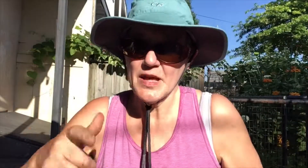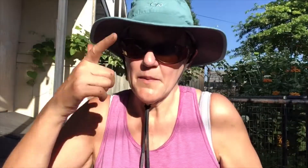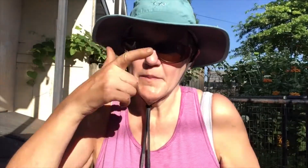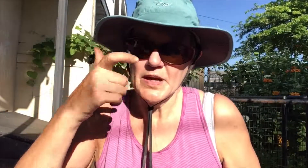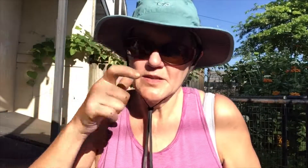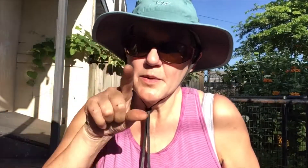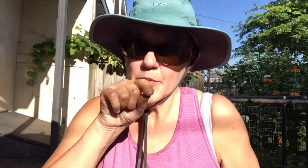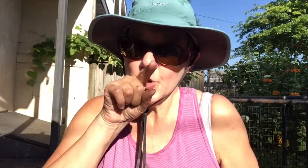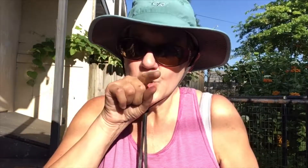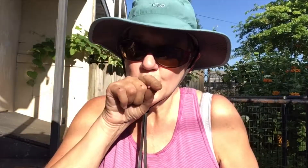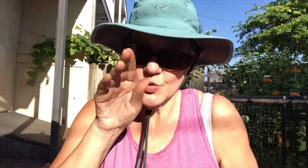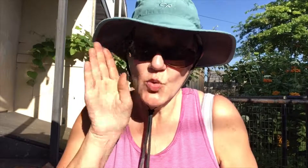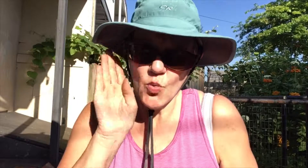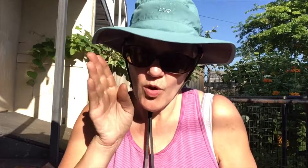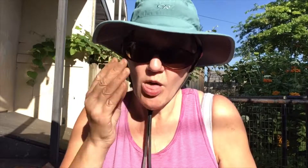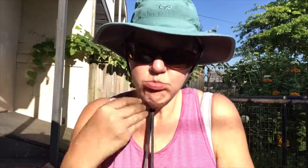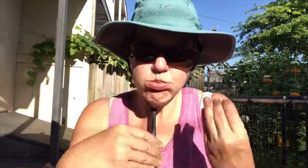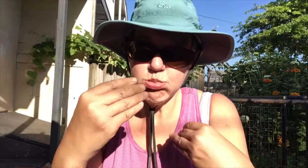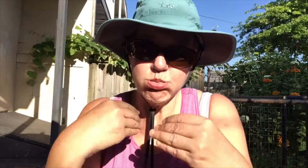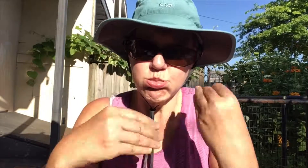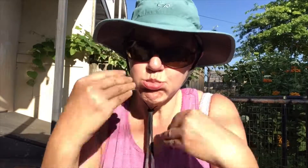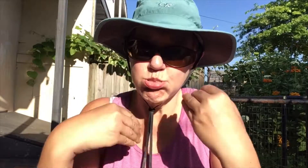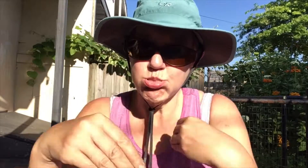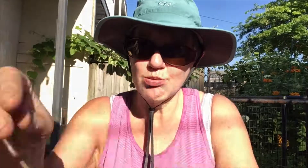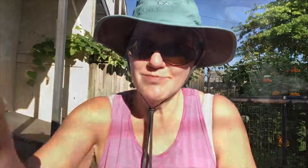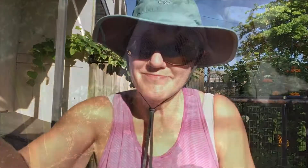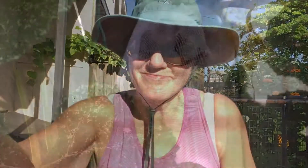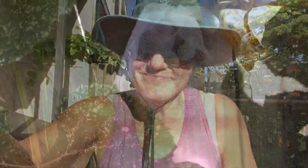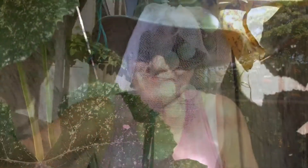blossom bags, because the birds will just gobble them up.